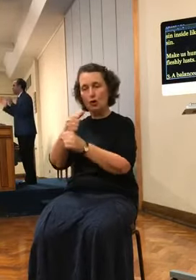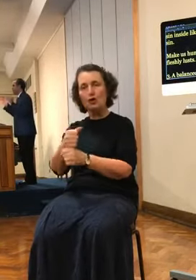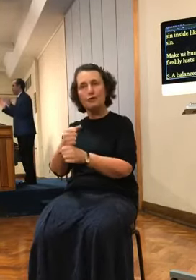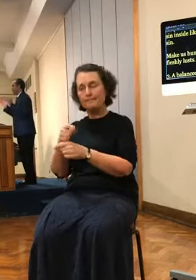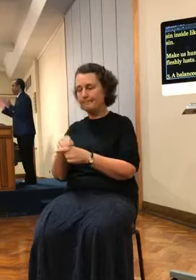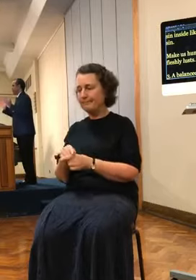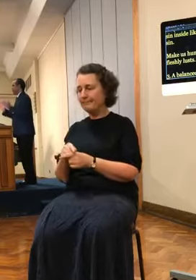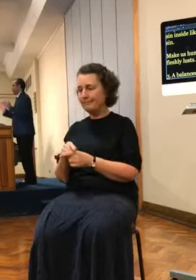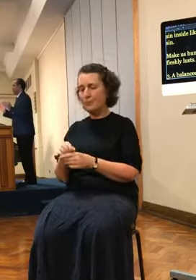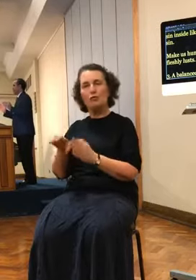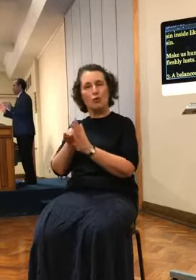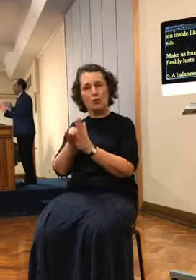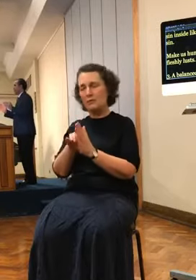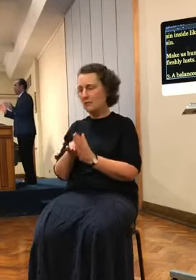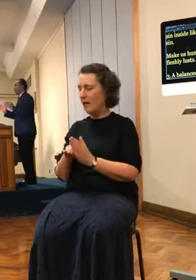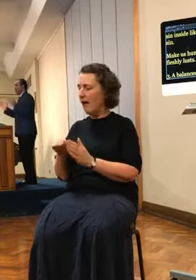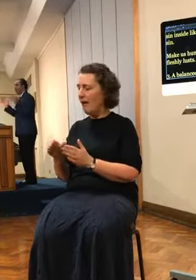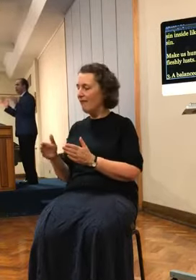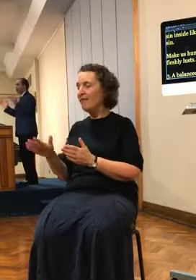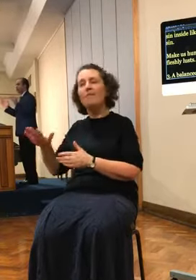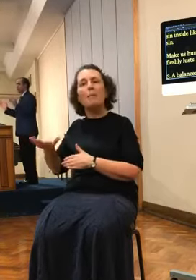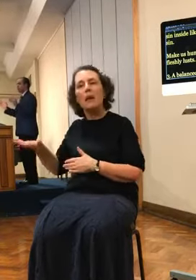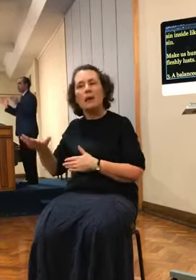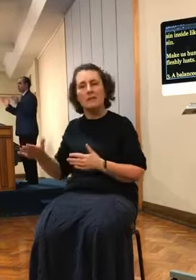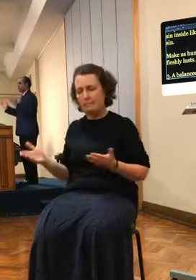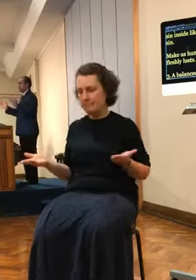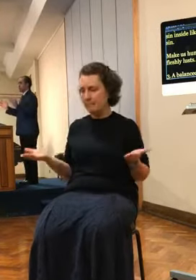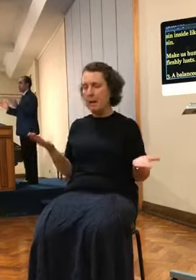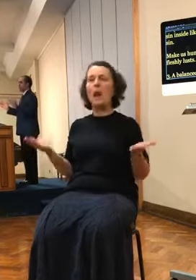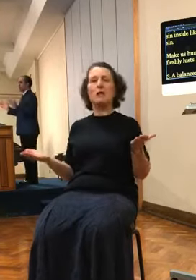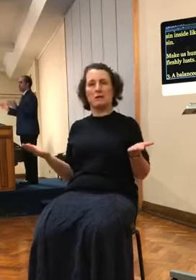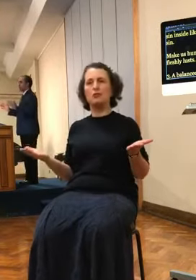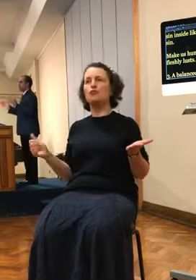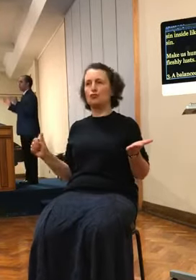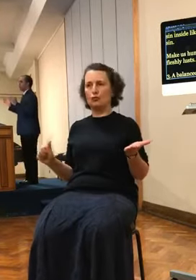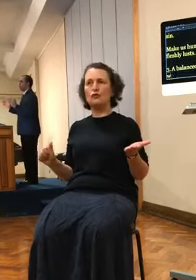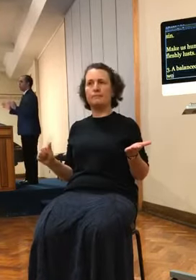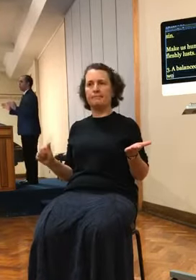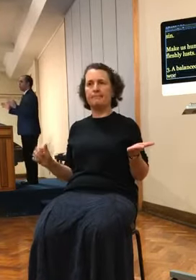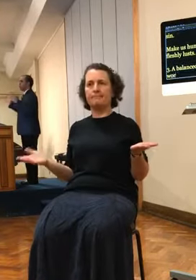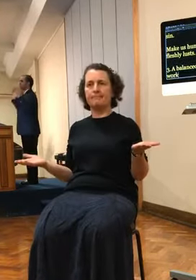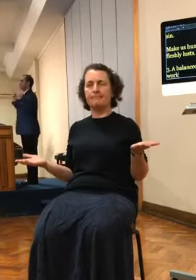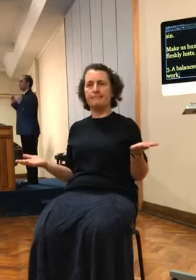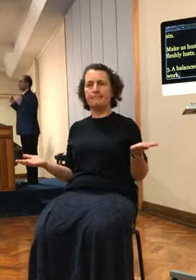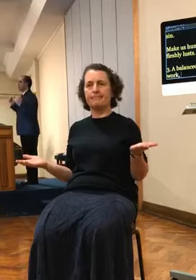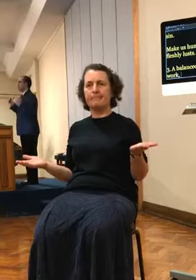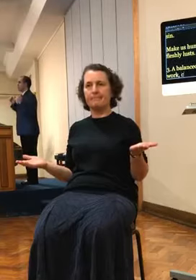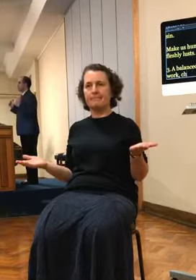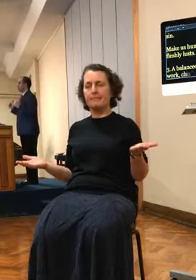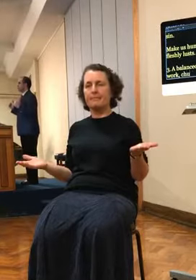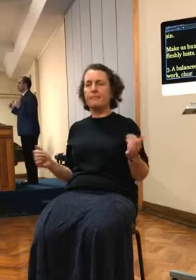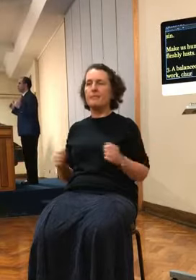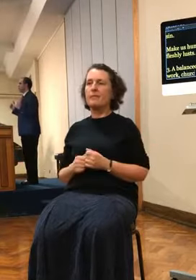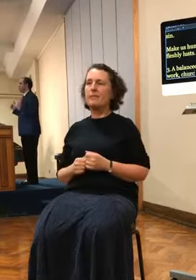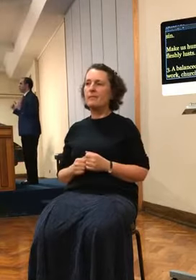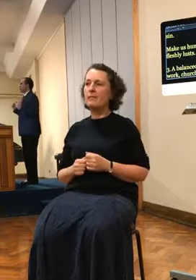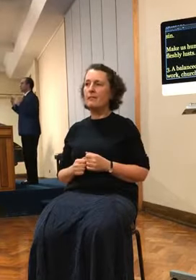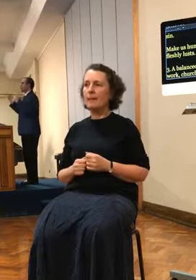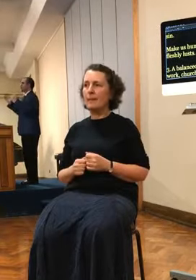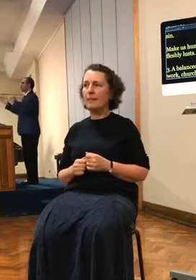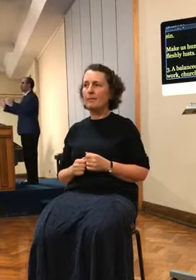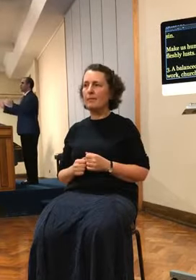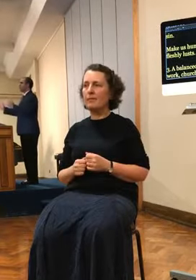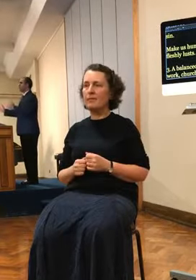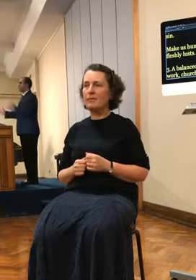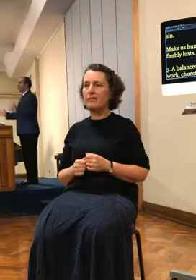Please be balanced. I have people, they said, oh, we said in this church,